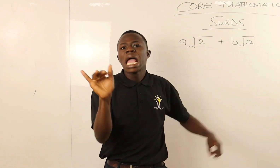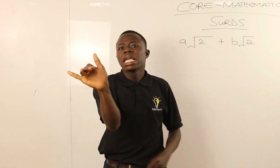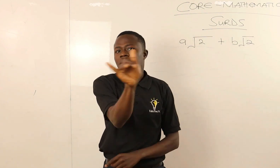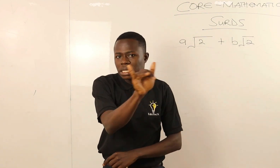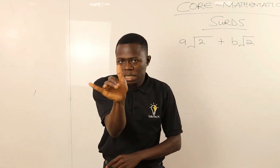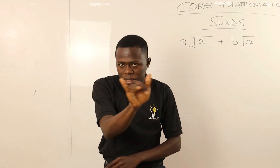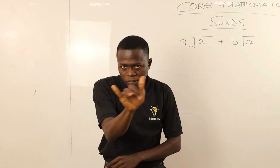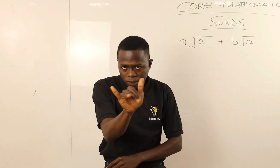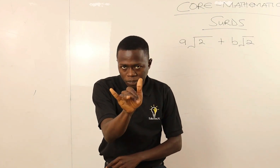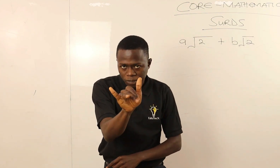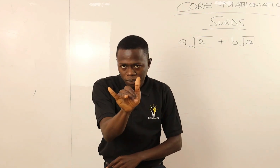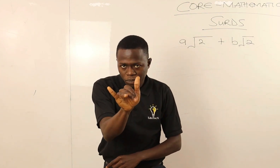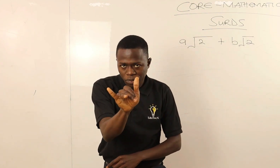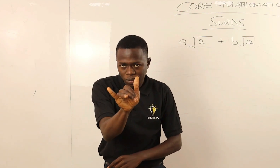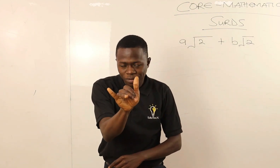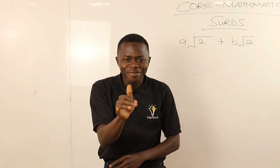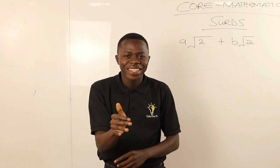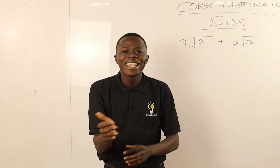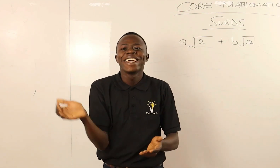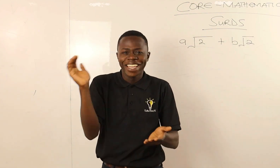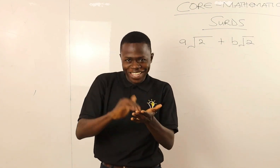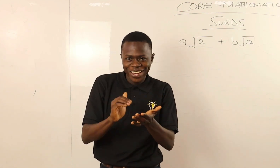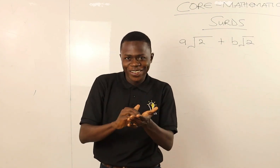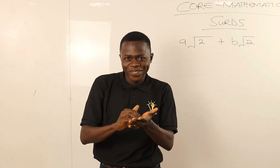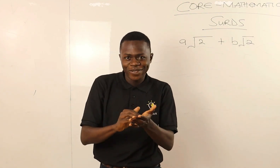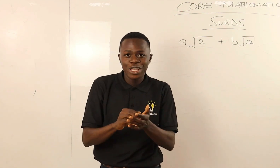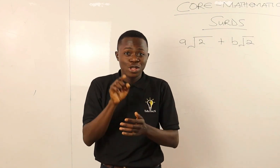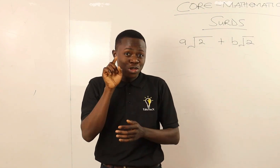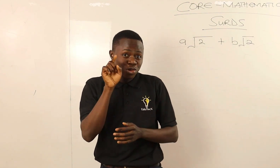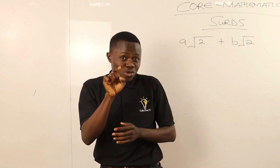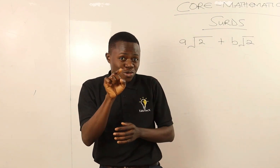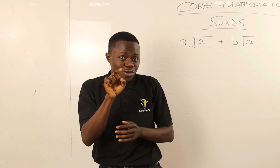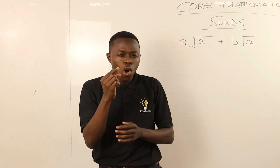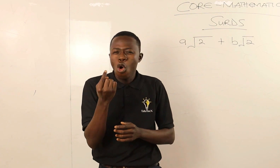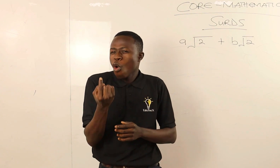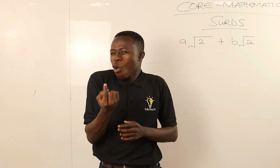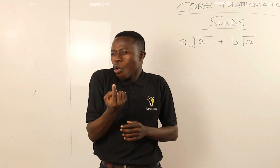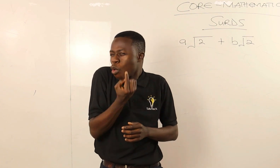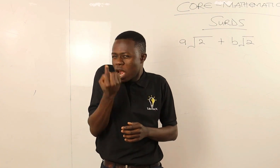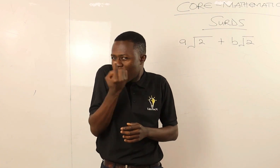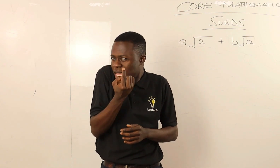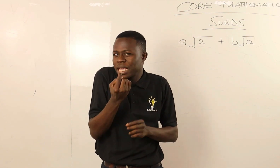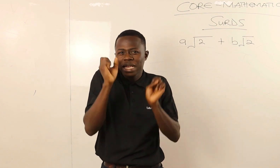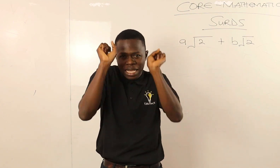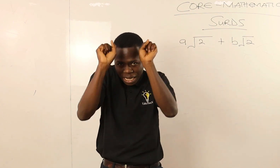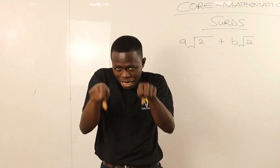sets is if the square root or the numbers under the square root sign are the same.